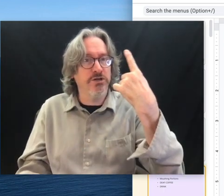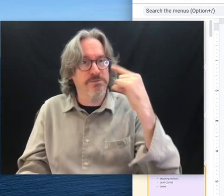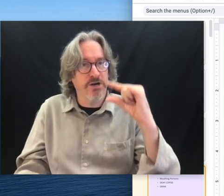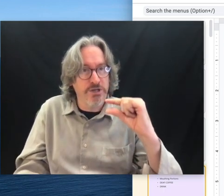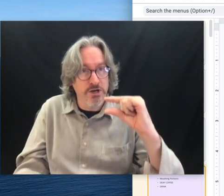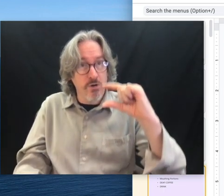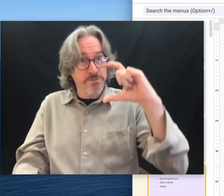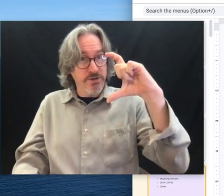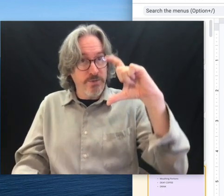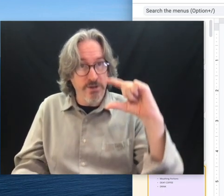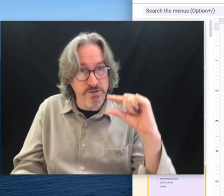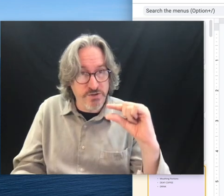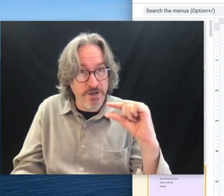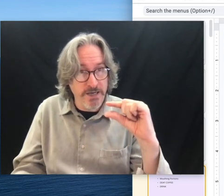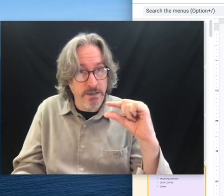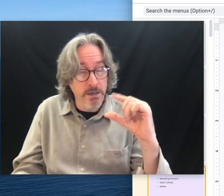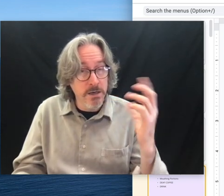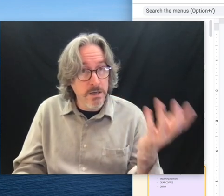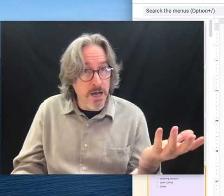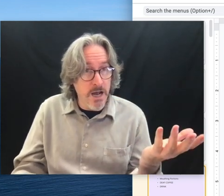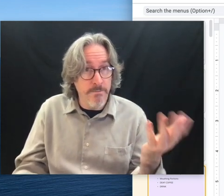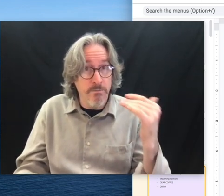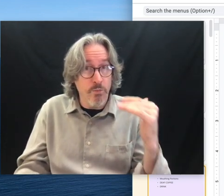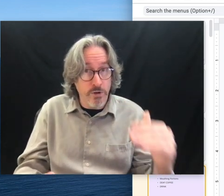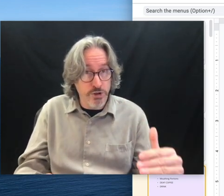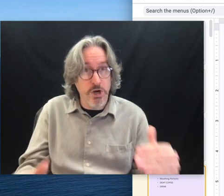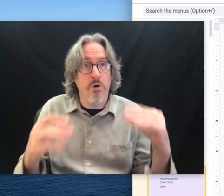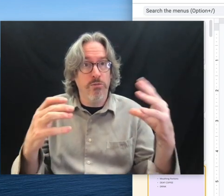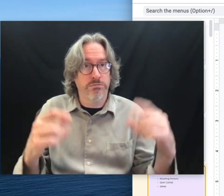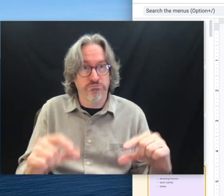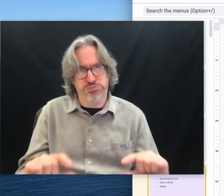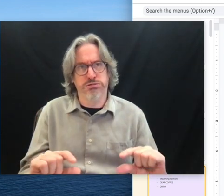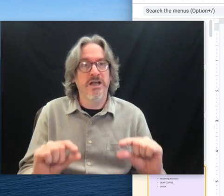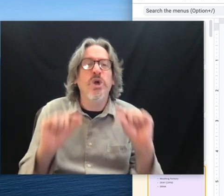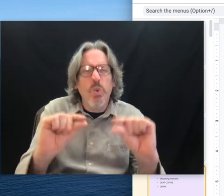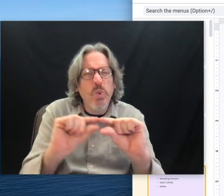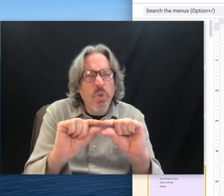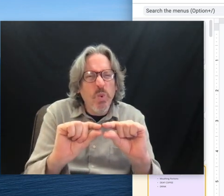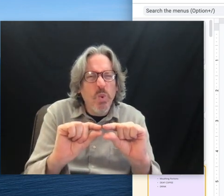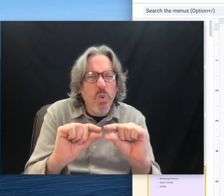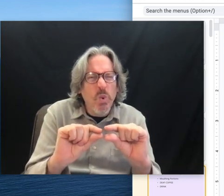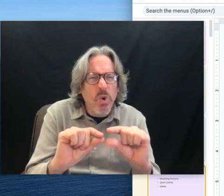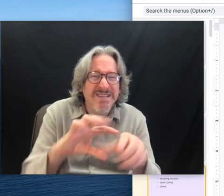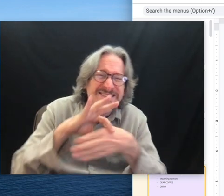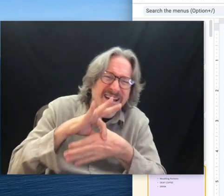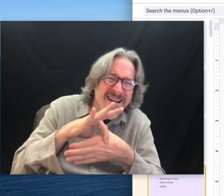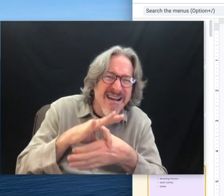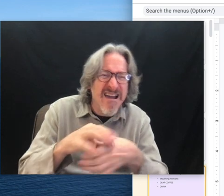your facial expression goes between those three will show